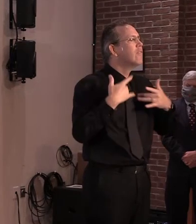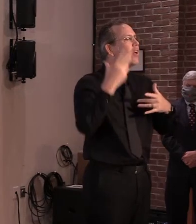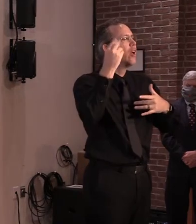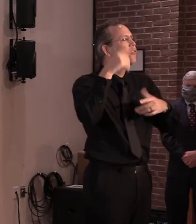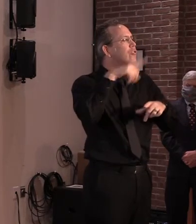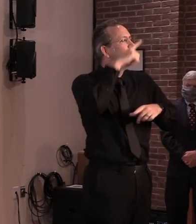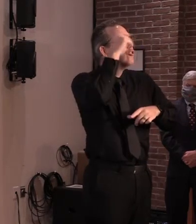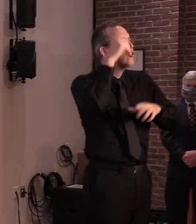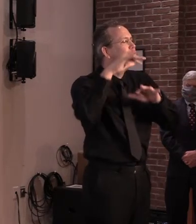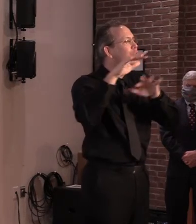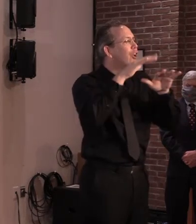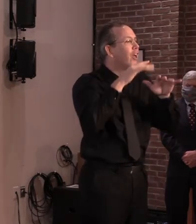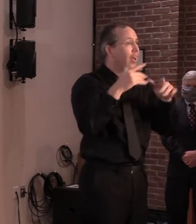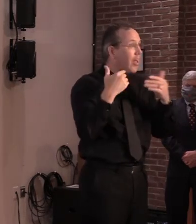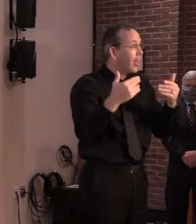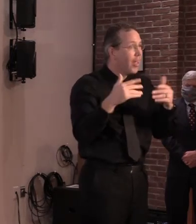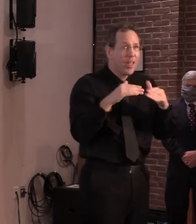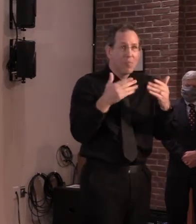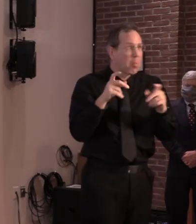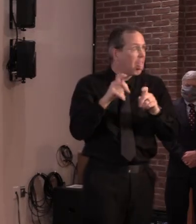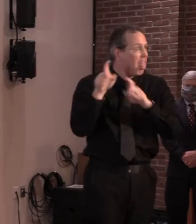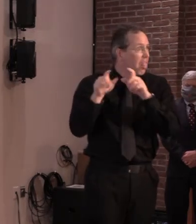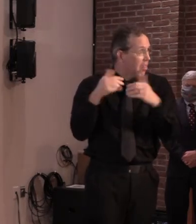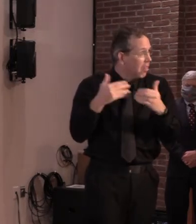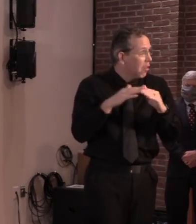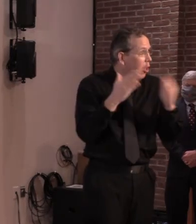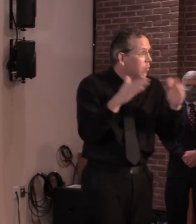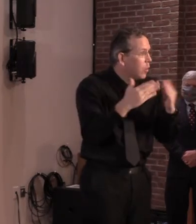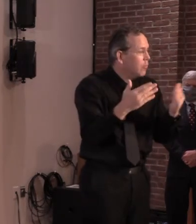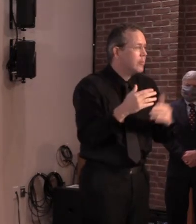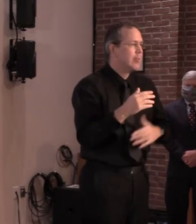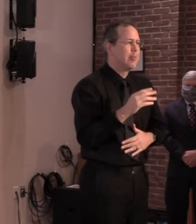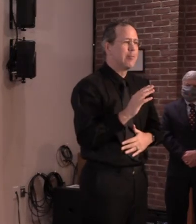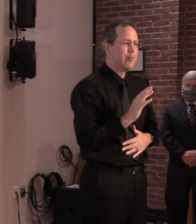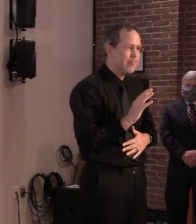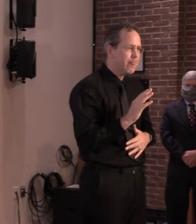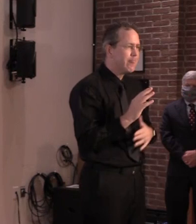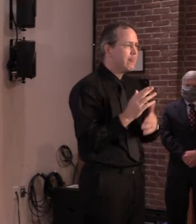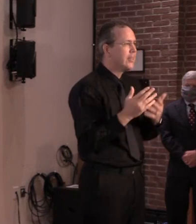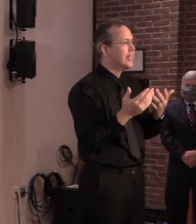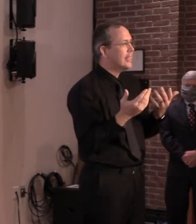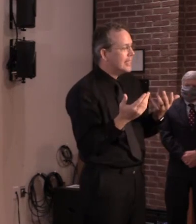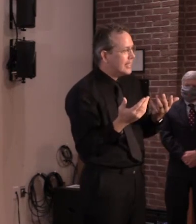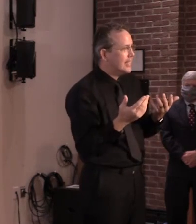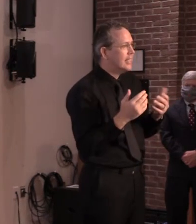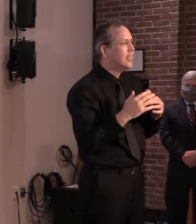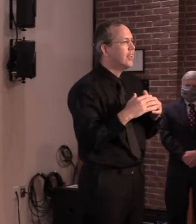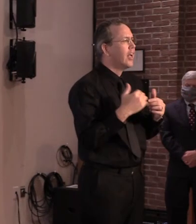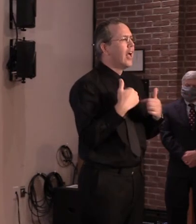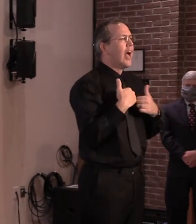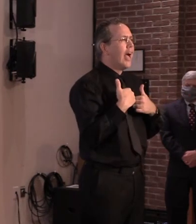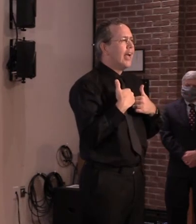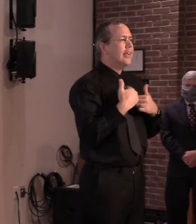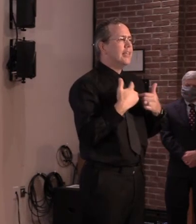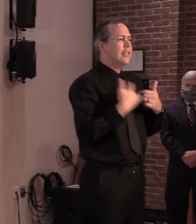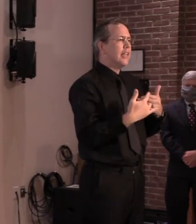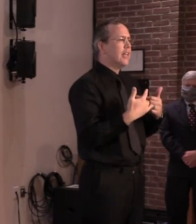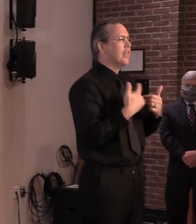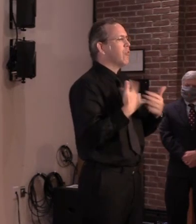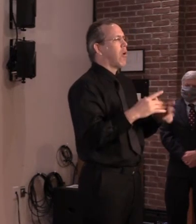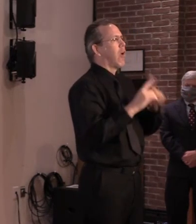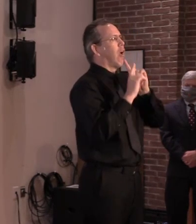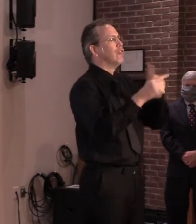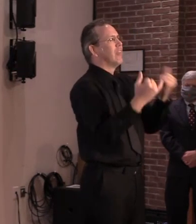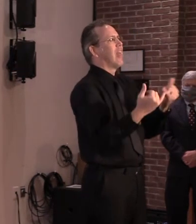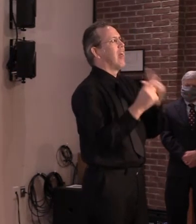canceled. So while I've tried to avoid getting too far ahead of our data, I understand this need and